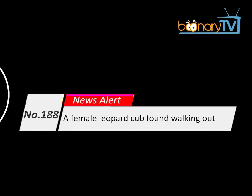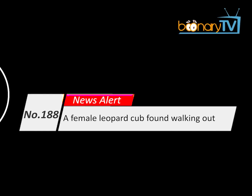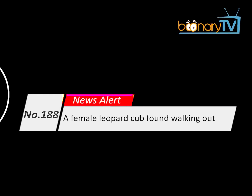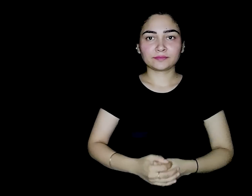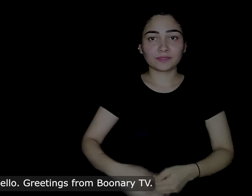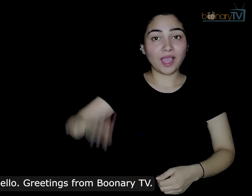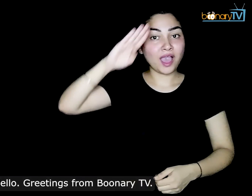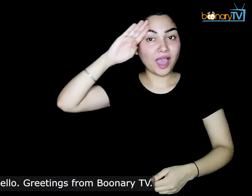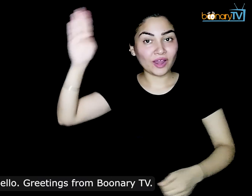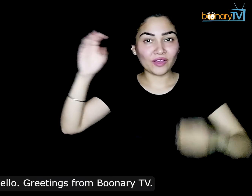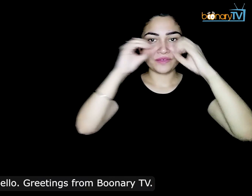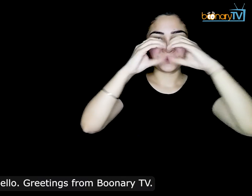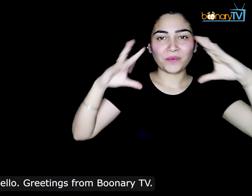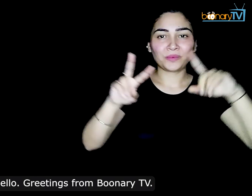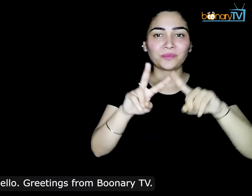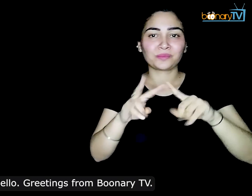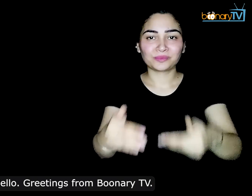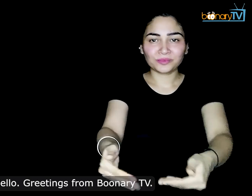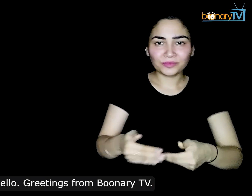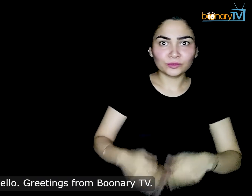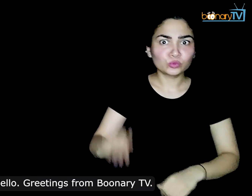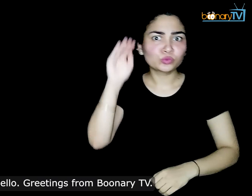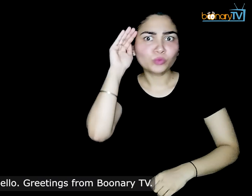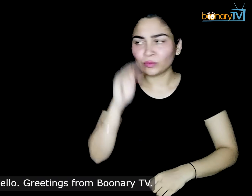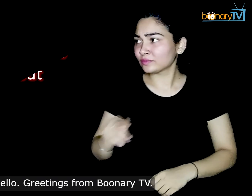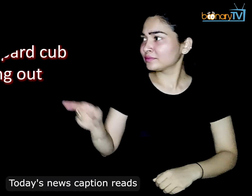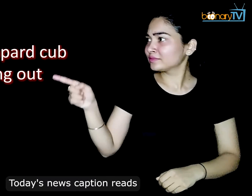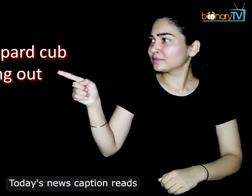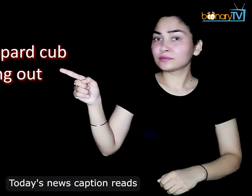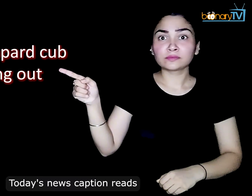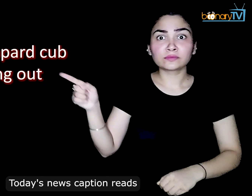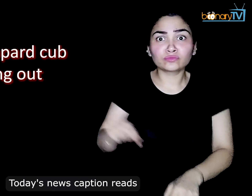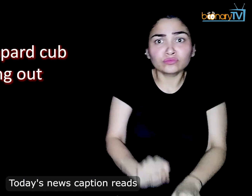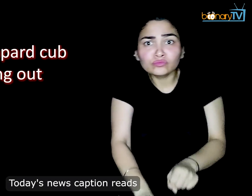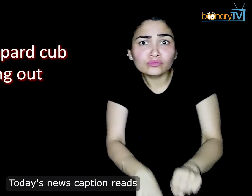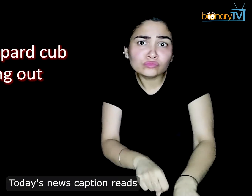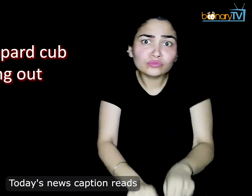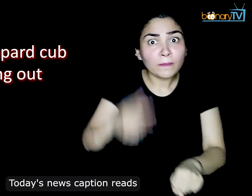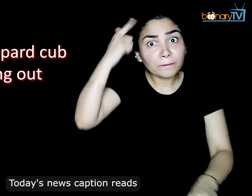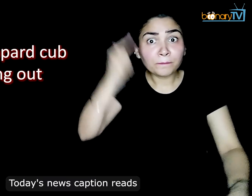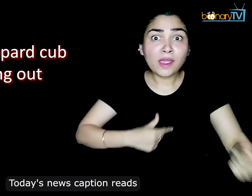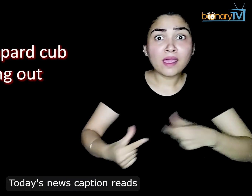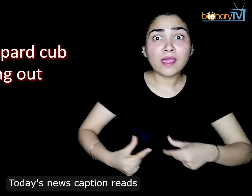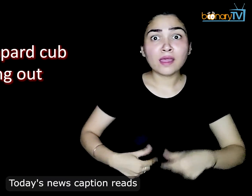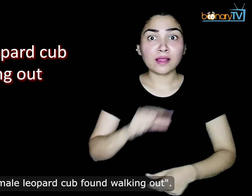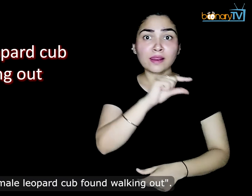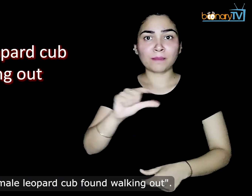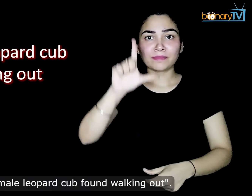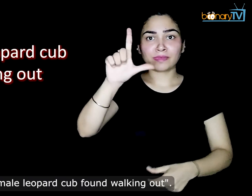Hello, greetings from Boonari TV. Today's news caption reads, A female